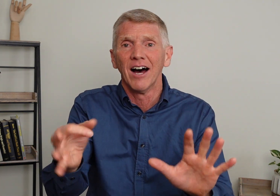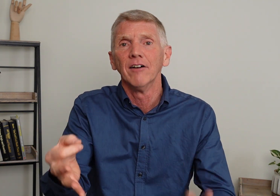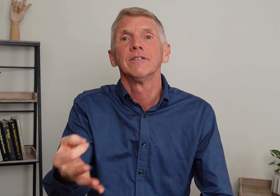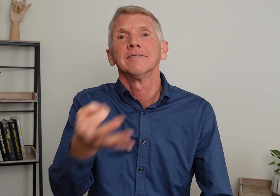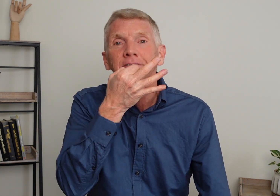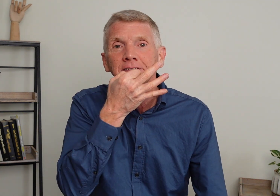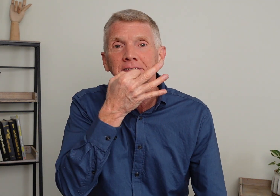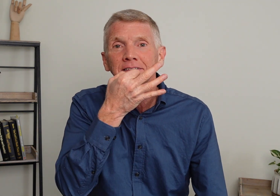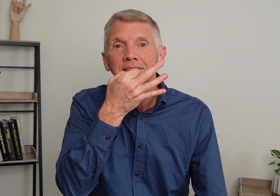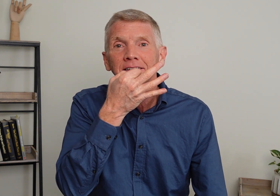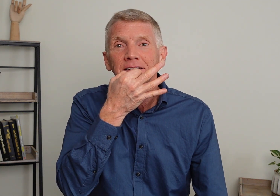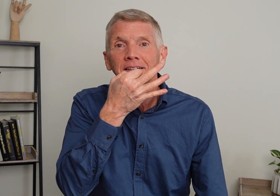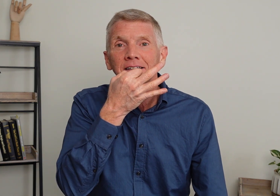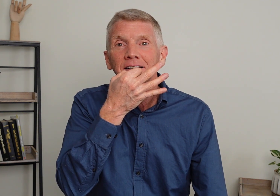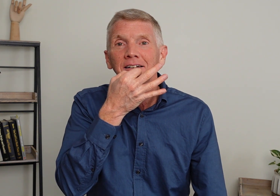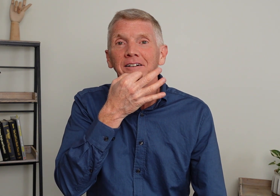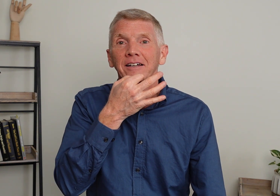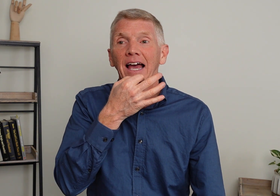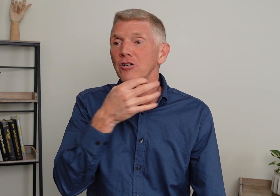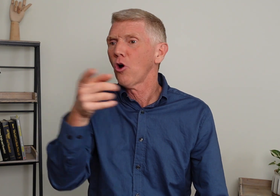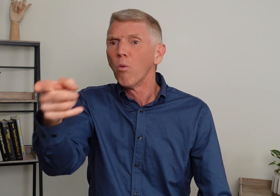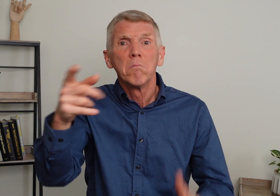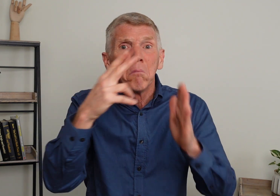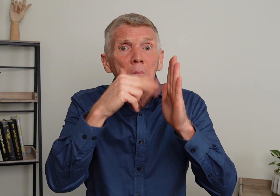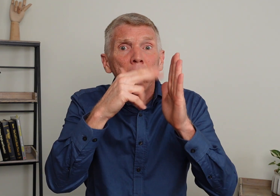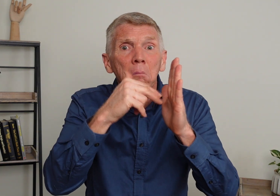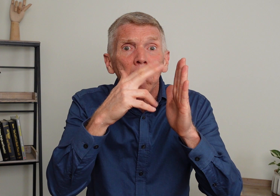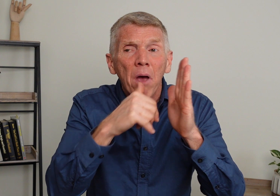of, okay, so